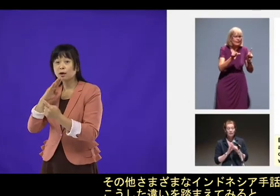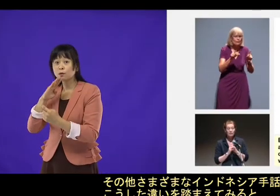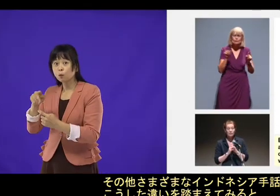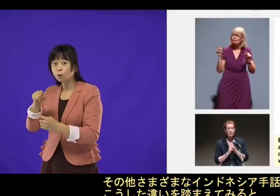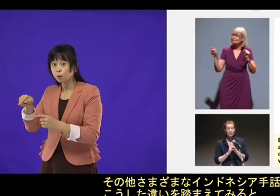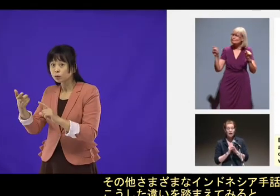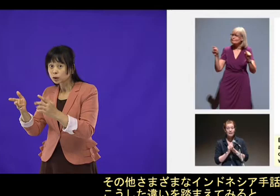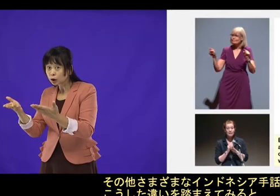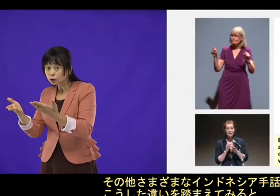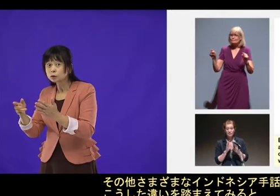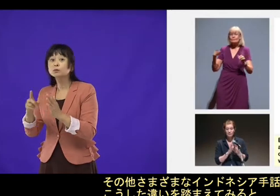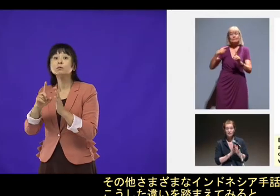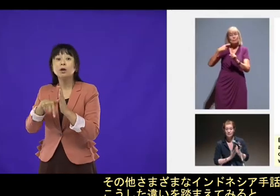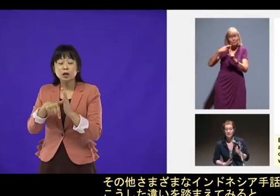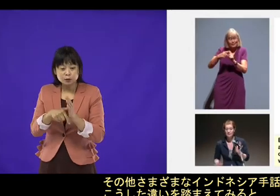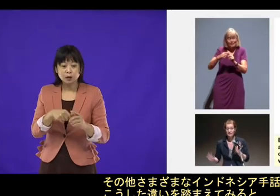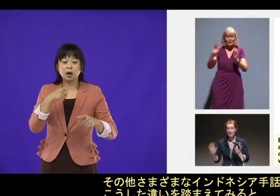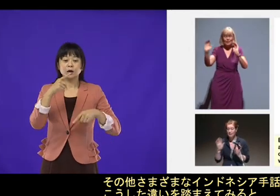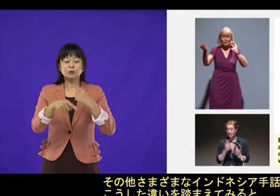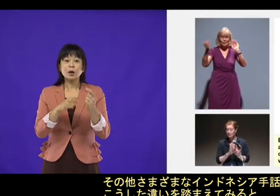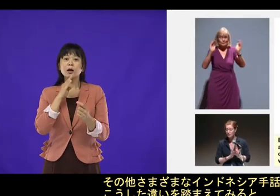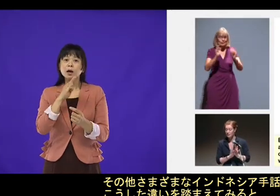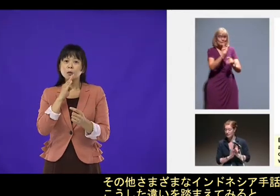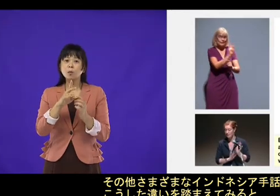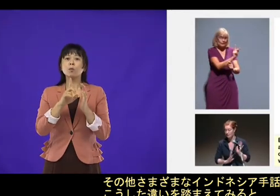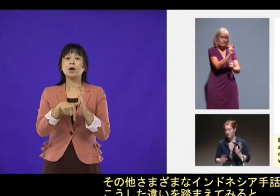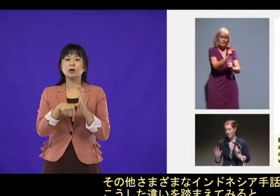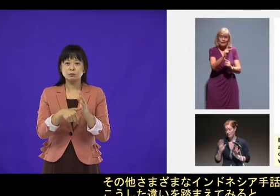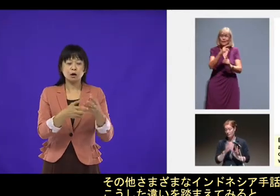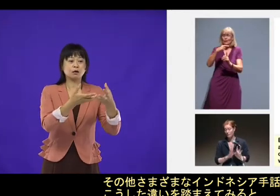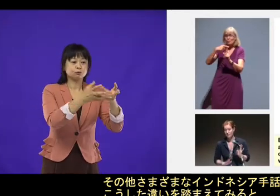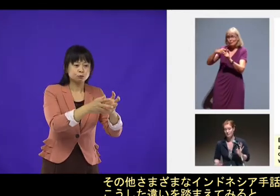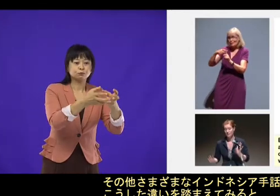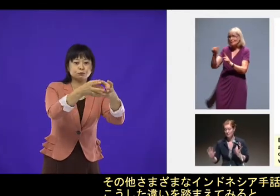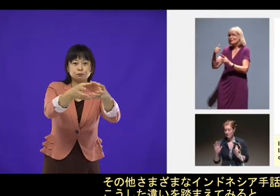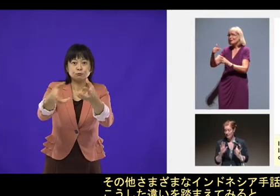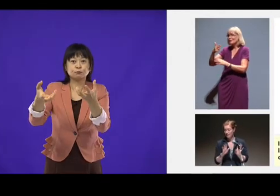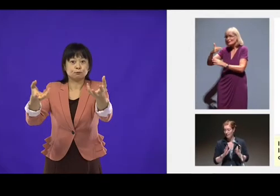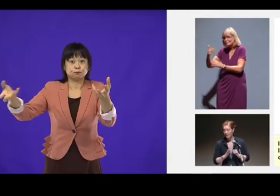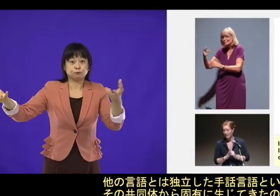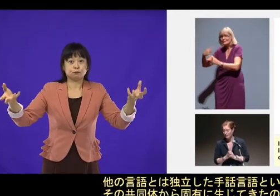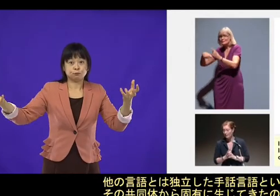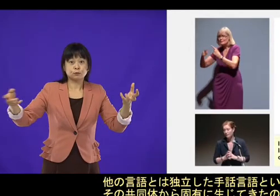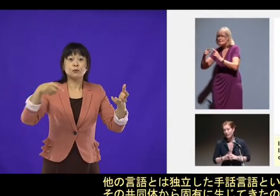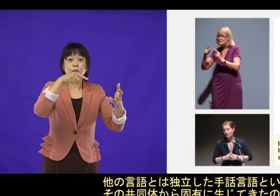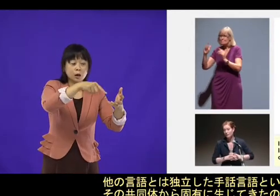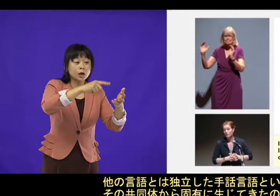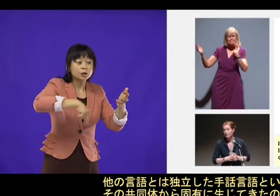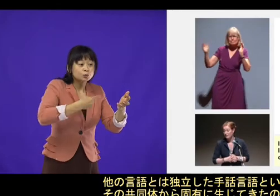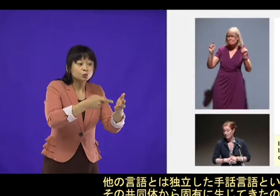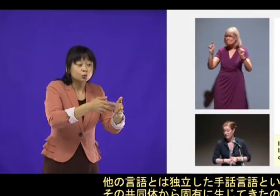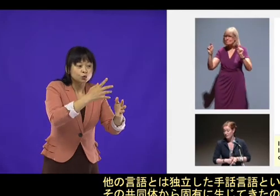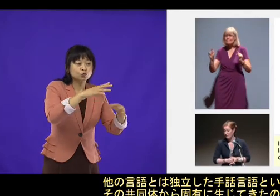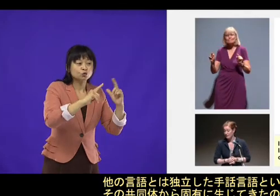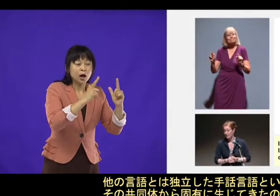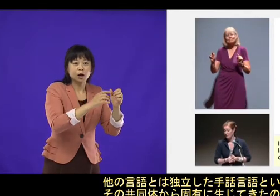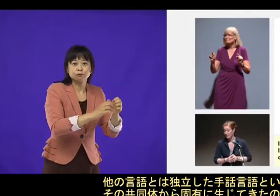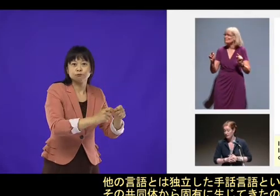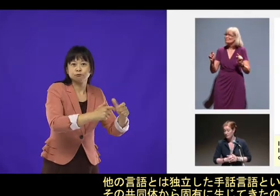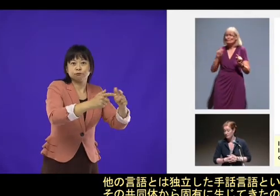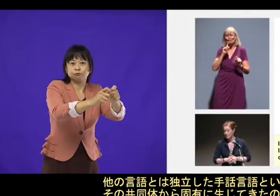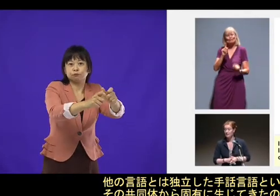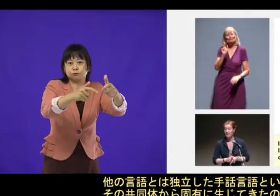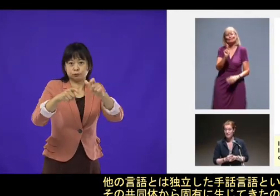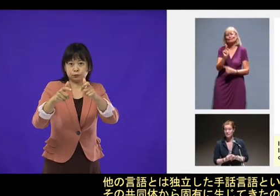other varieties of Indonesian Sign Language within the direct vicinity, I think we have to conclude that it's really a sign